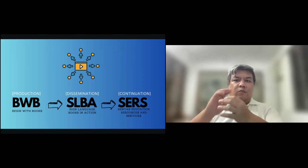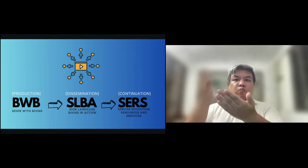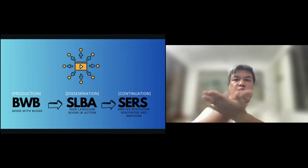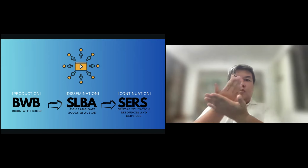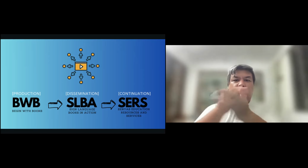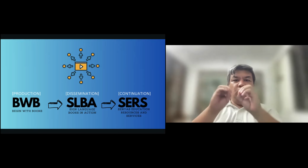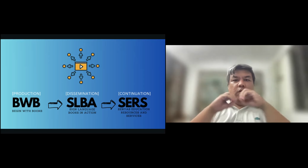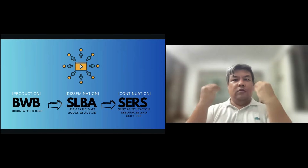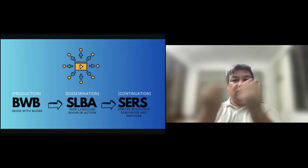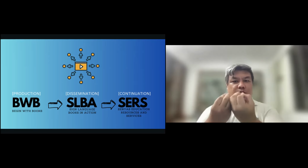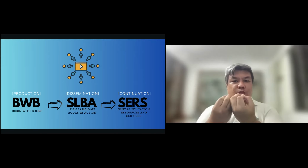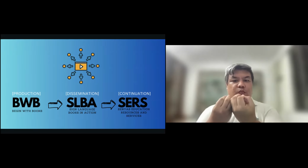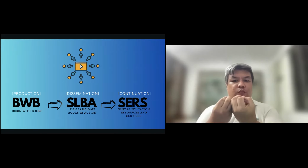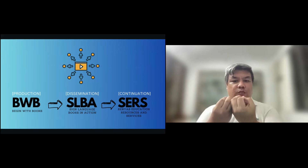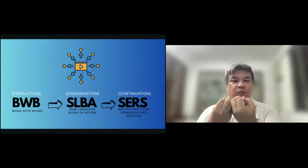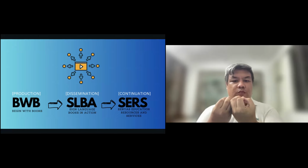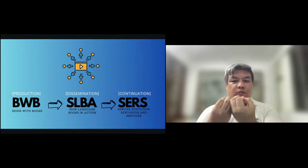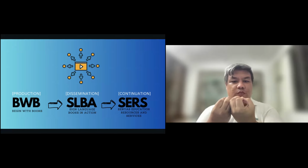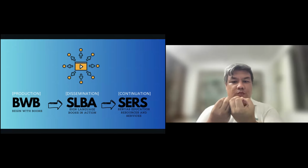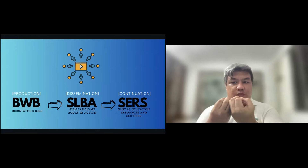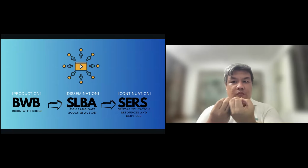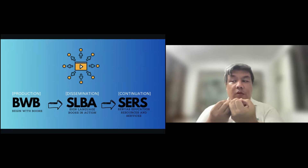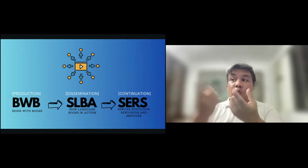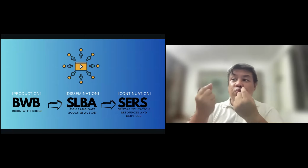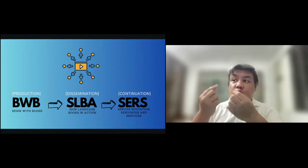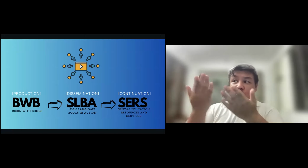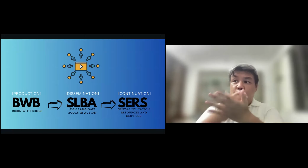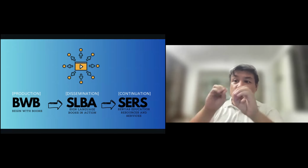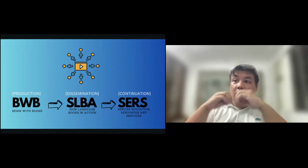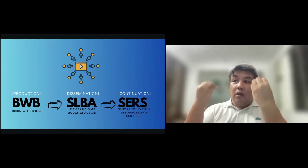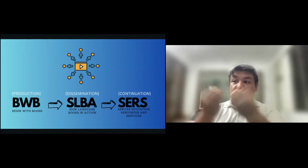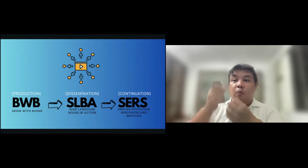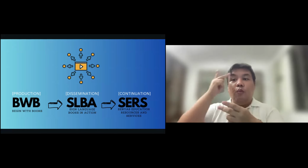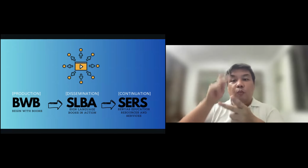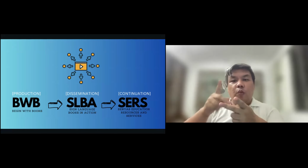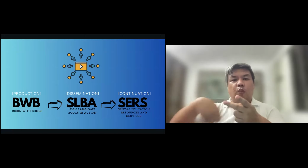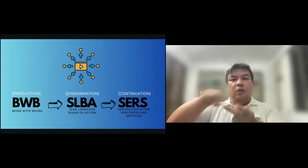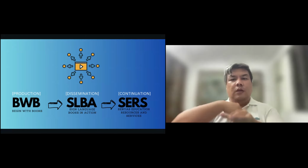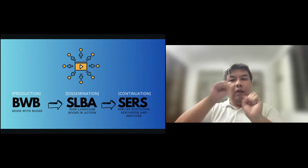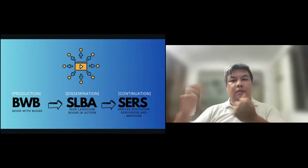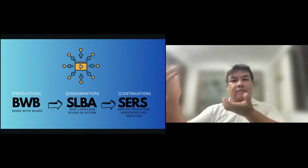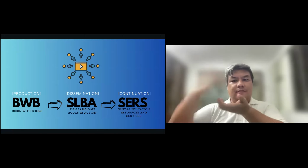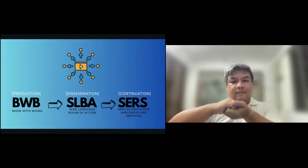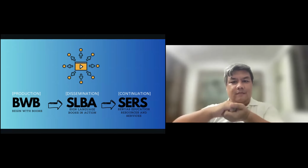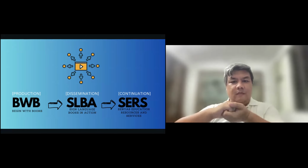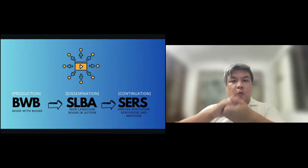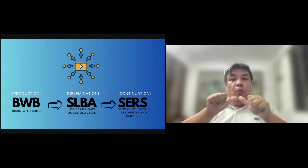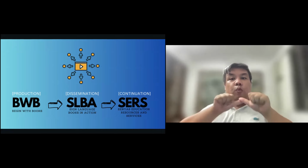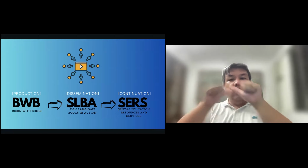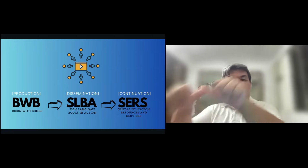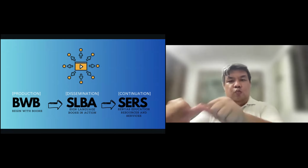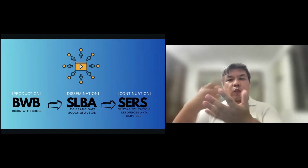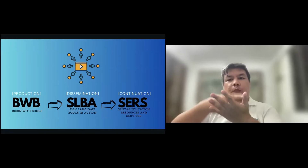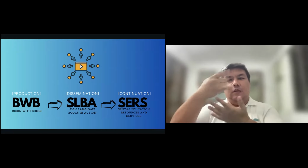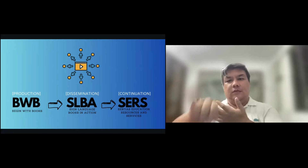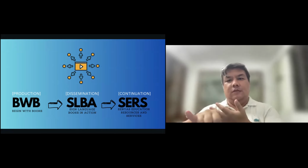to envision how we're going to work together as an organization to have this, and